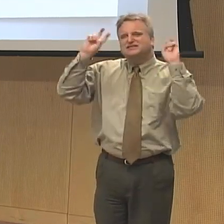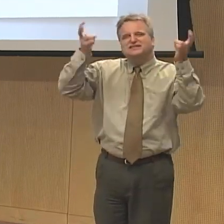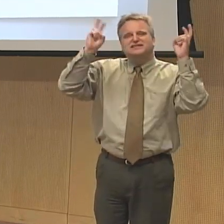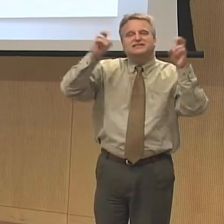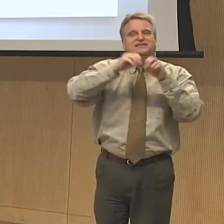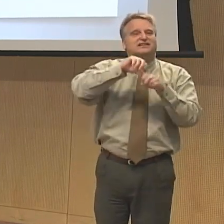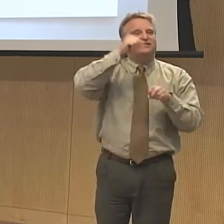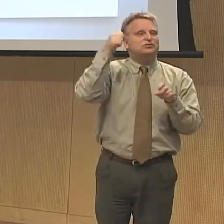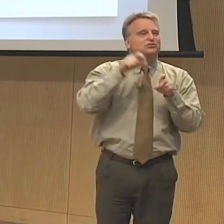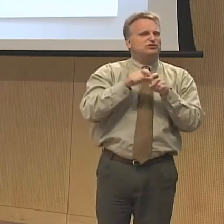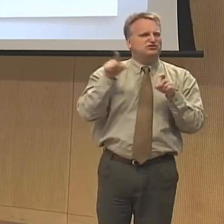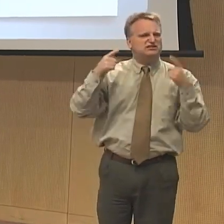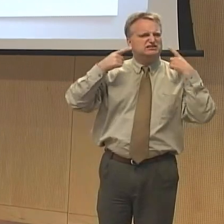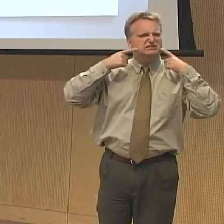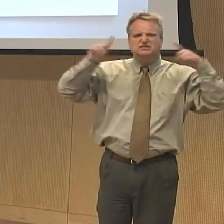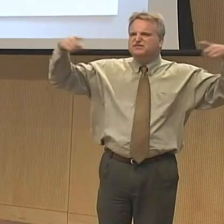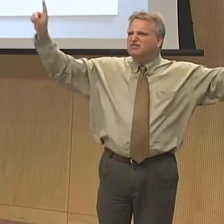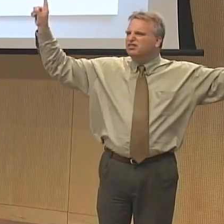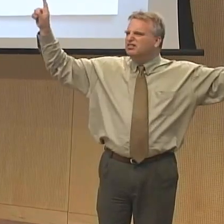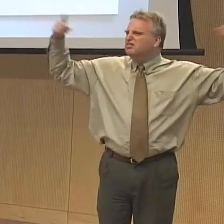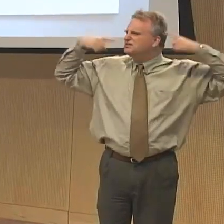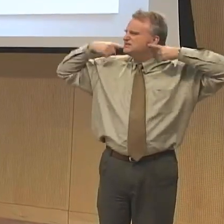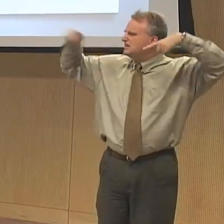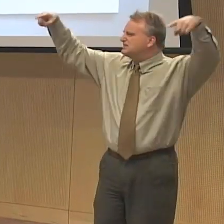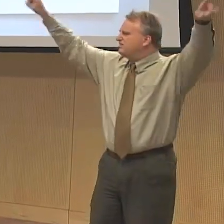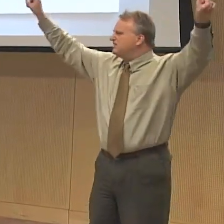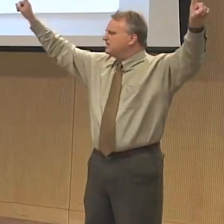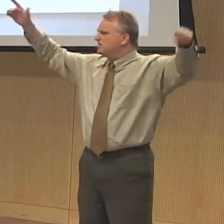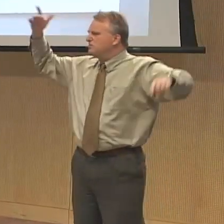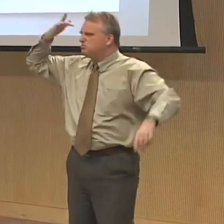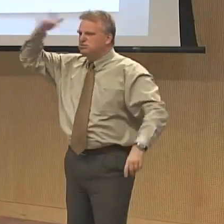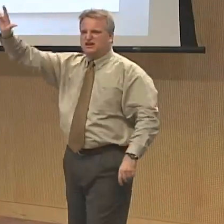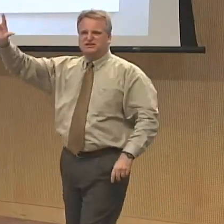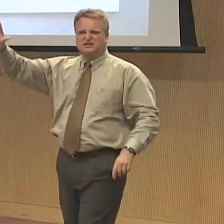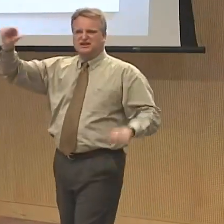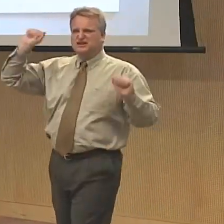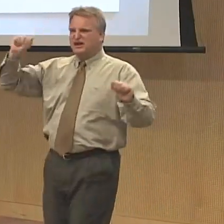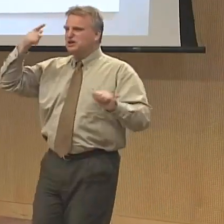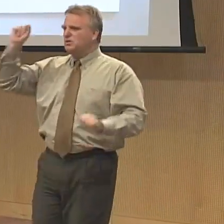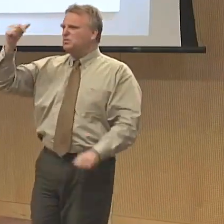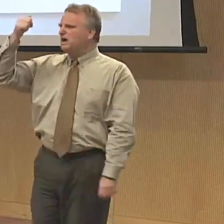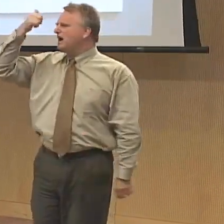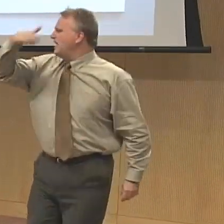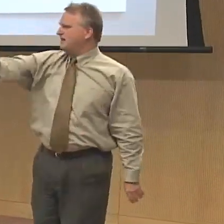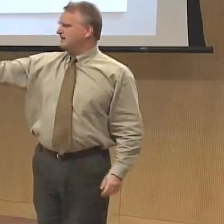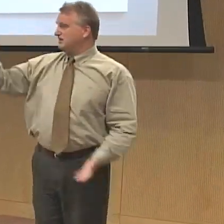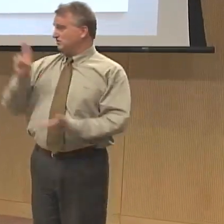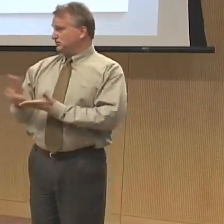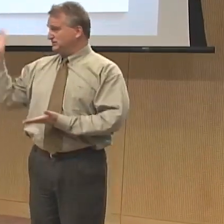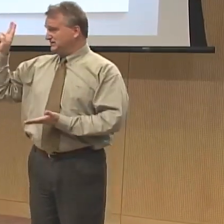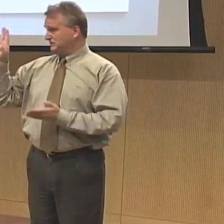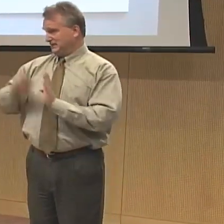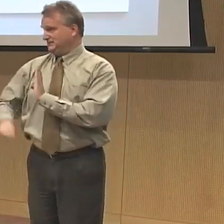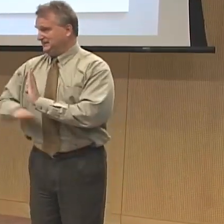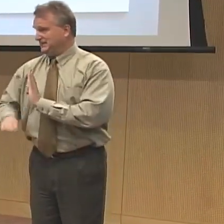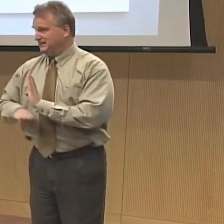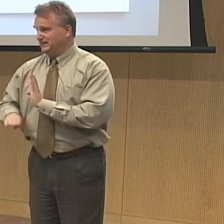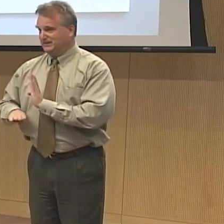In other words, they were very successful. Right, they could have gone to any university, basically,